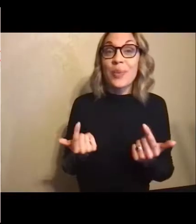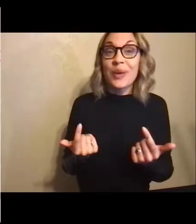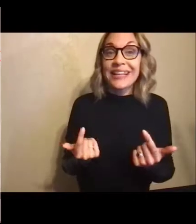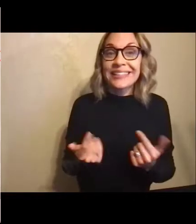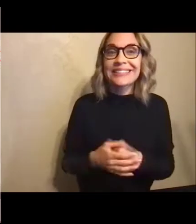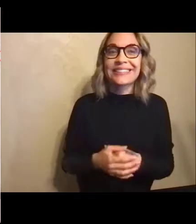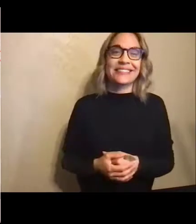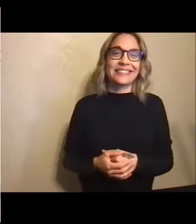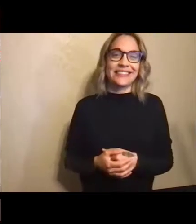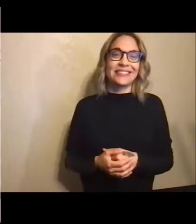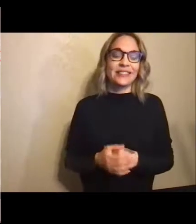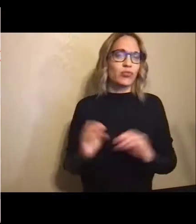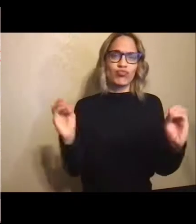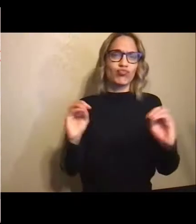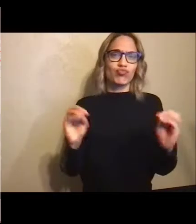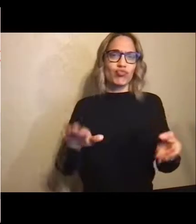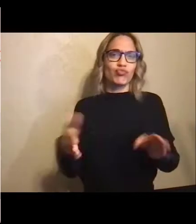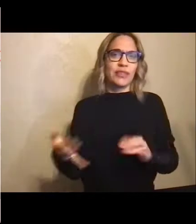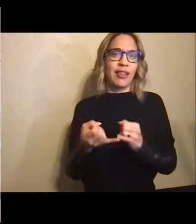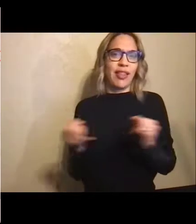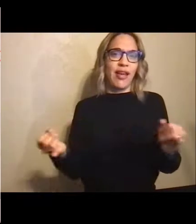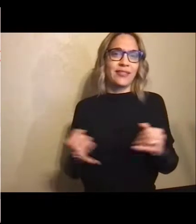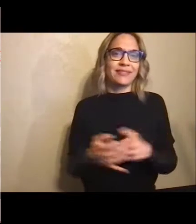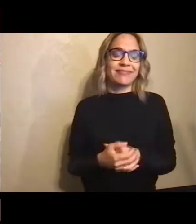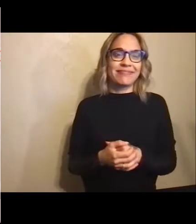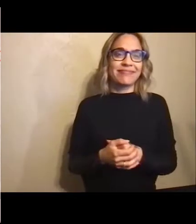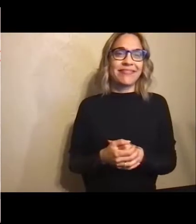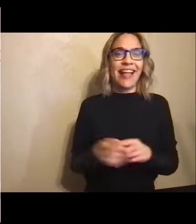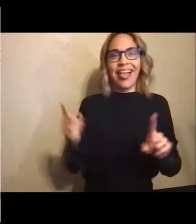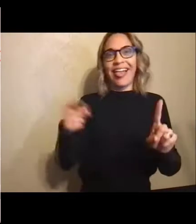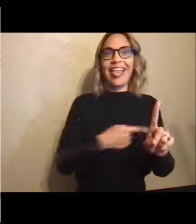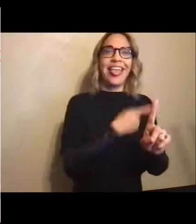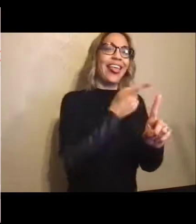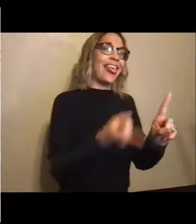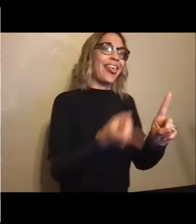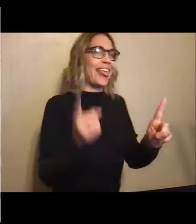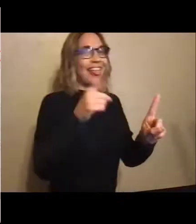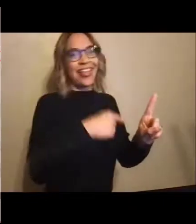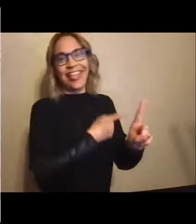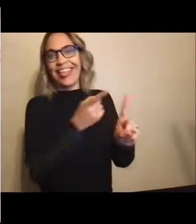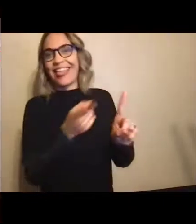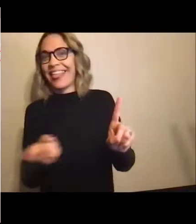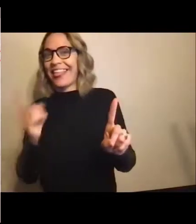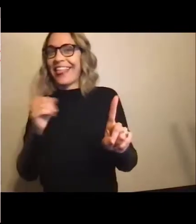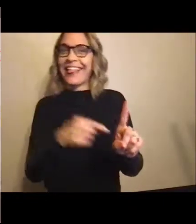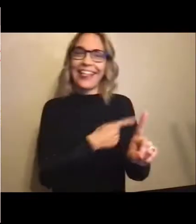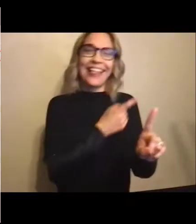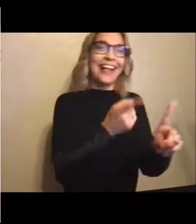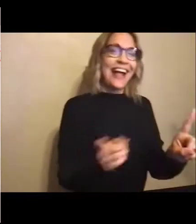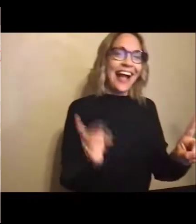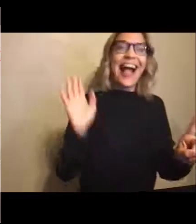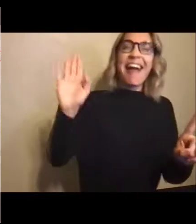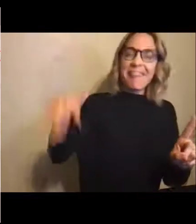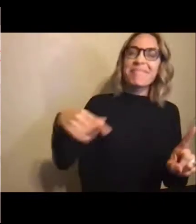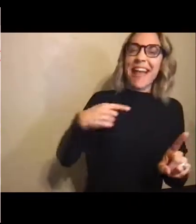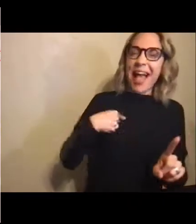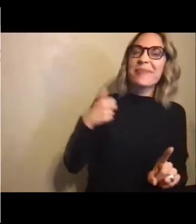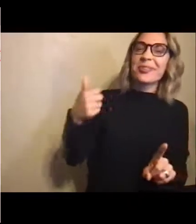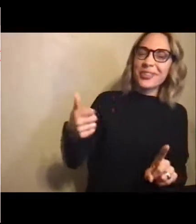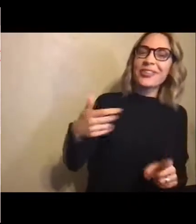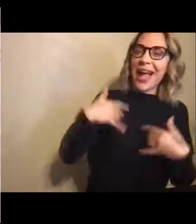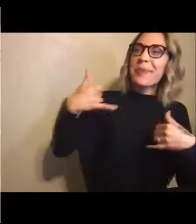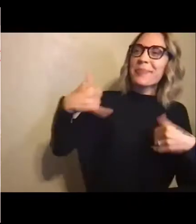It's because there wasn't a date. There wasn't a deadline. They never said 25 pounds by